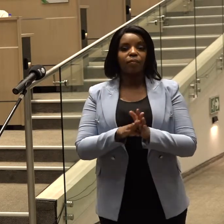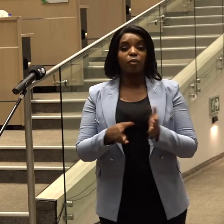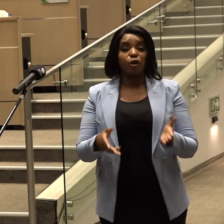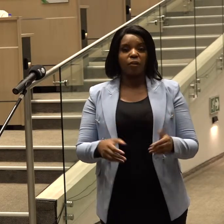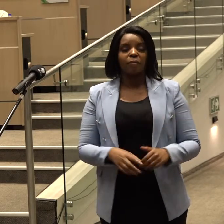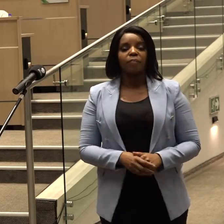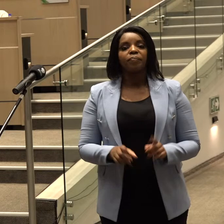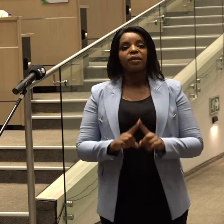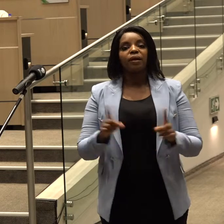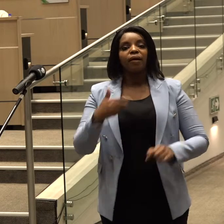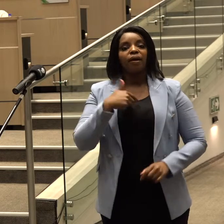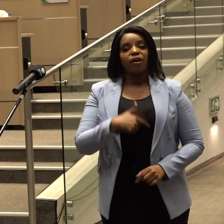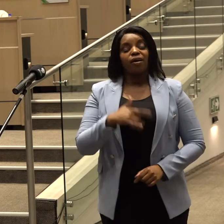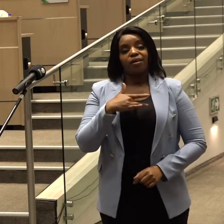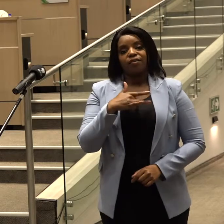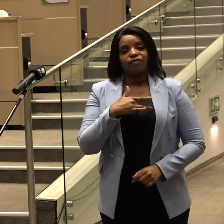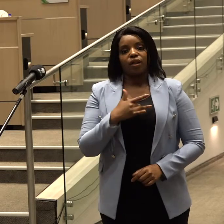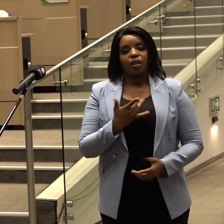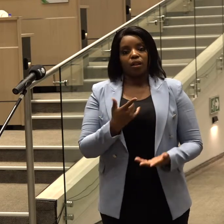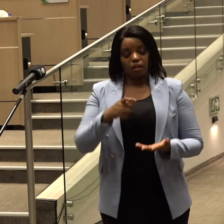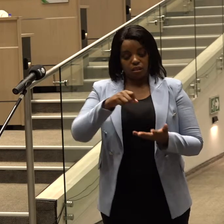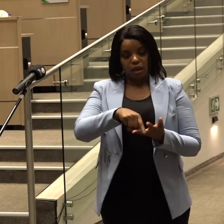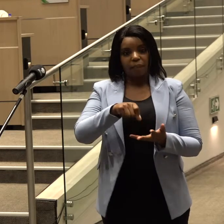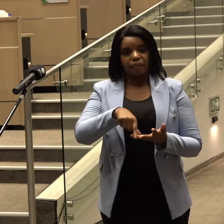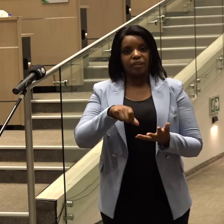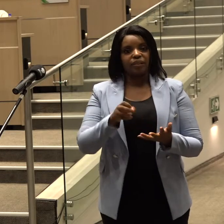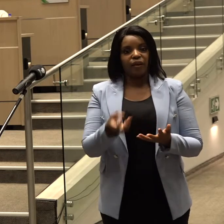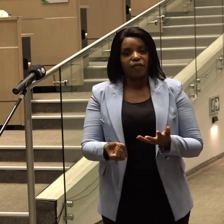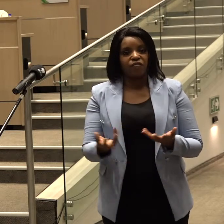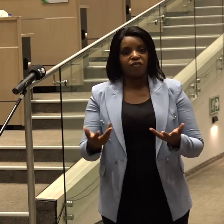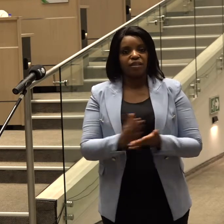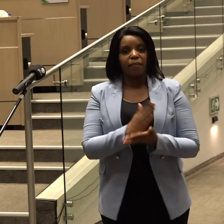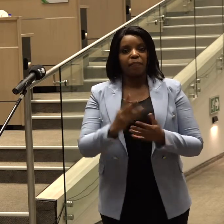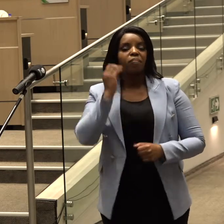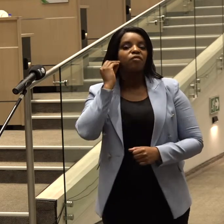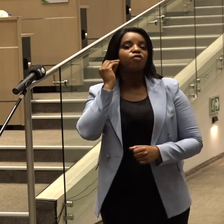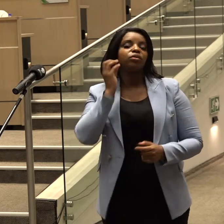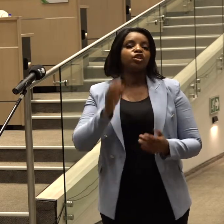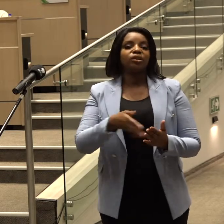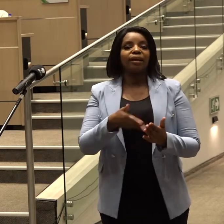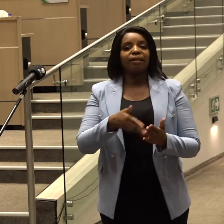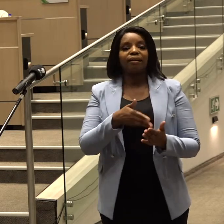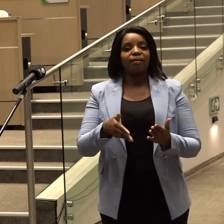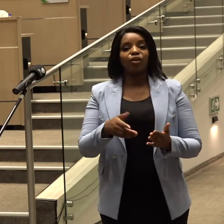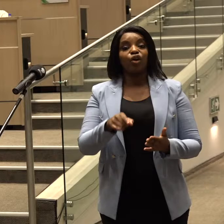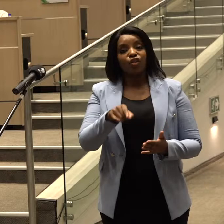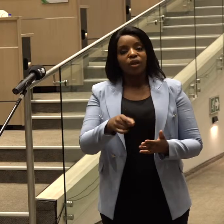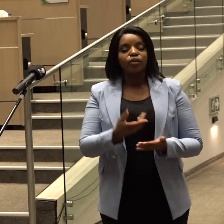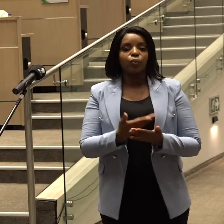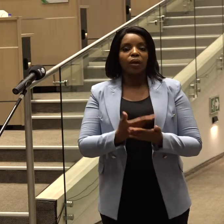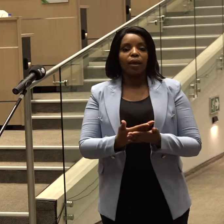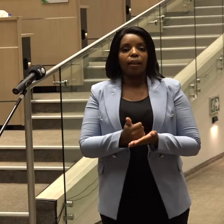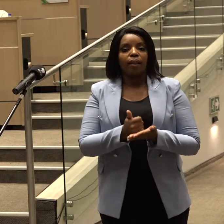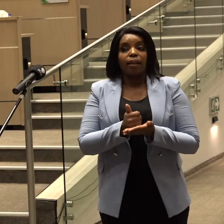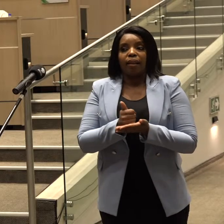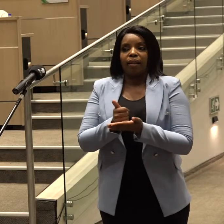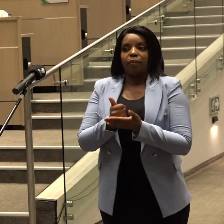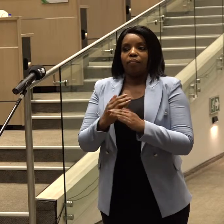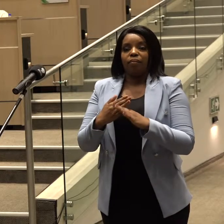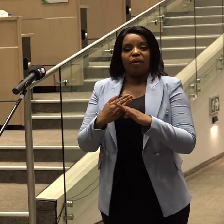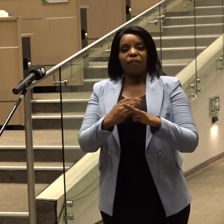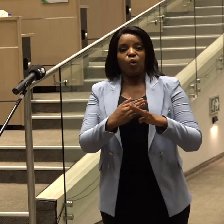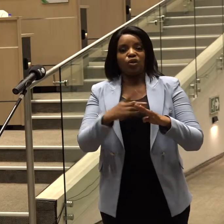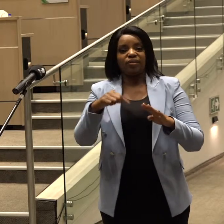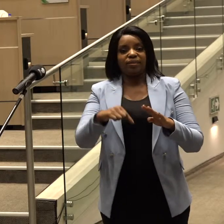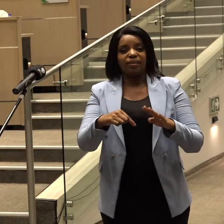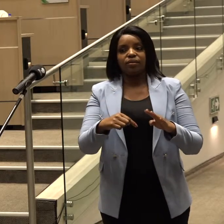this variable there's a lot of information that is missing and this could have been avoided actually if there was um some